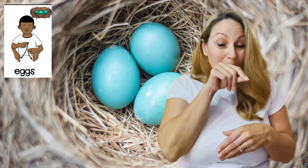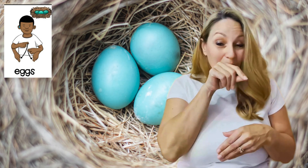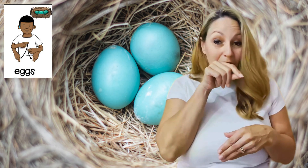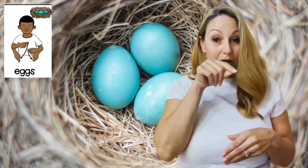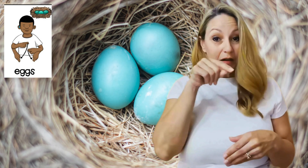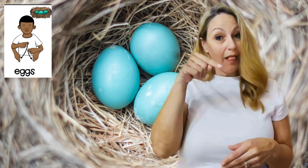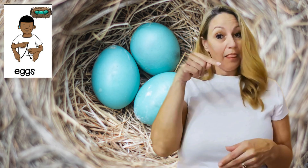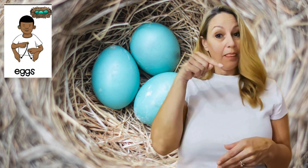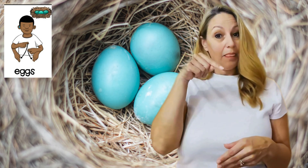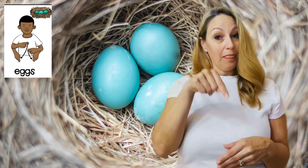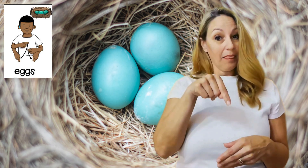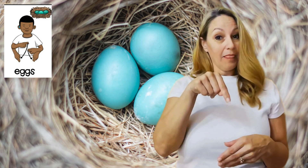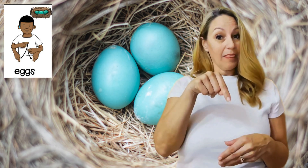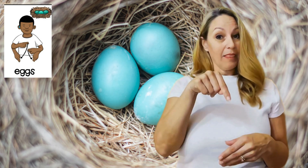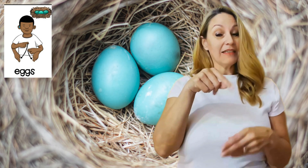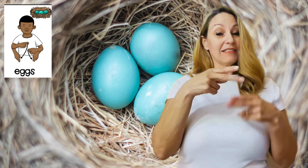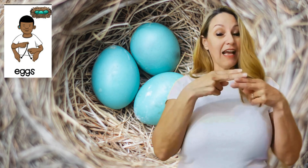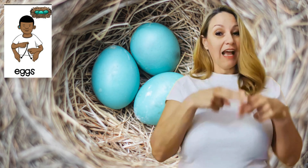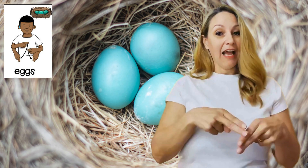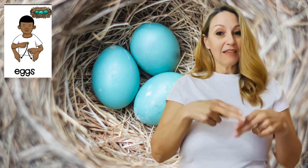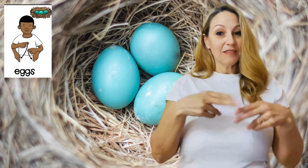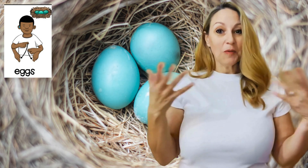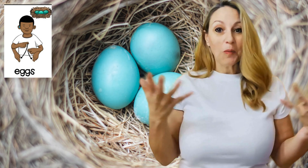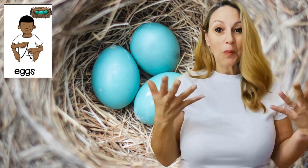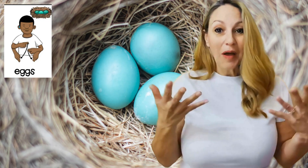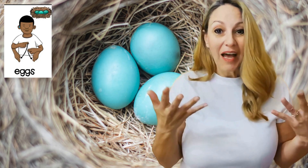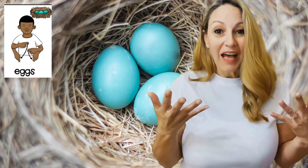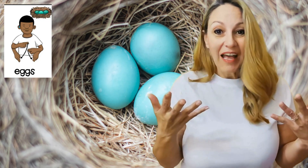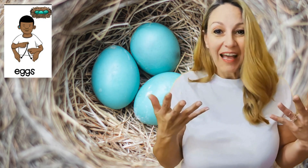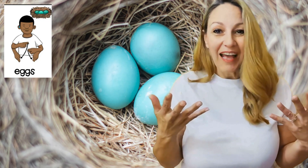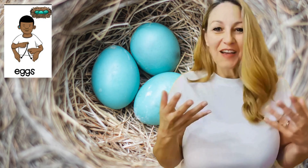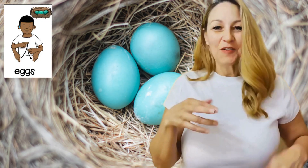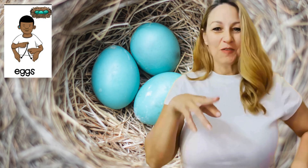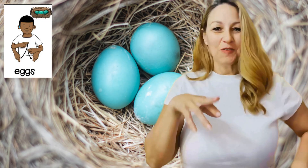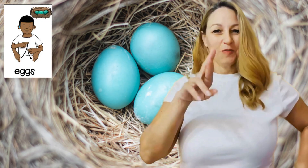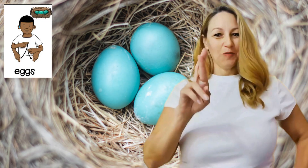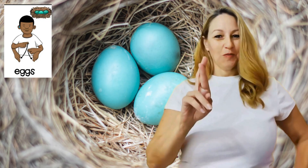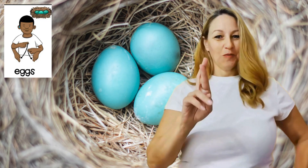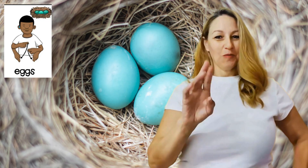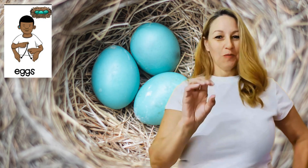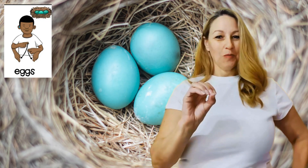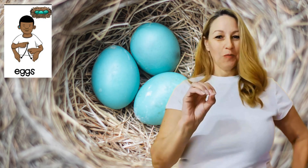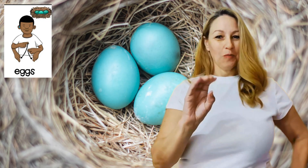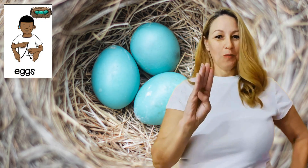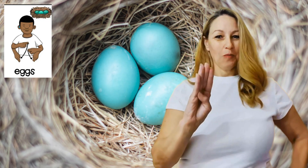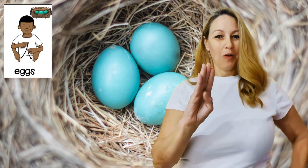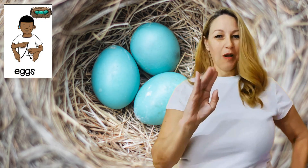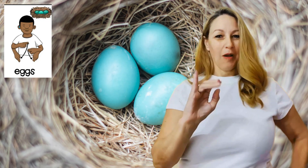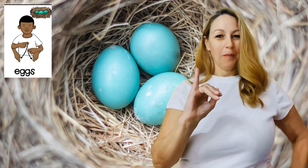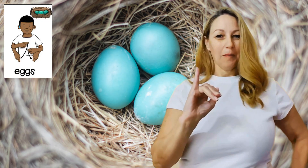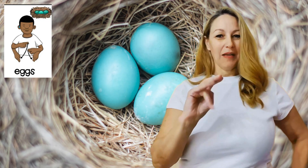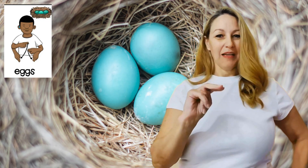and in the eggs are baby birds. These eggs are from a robin.